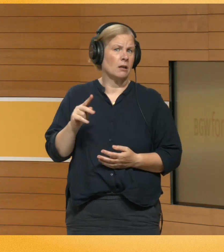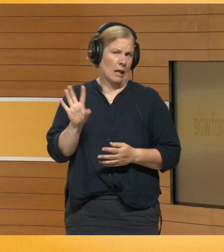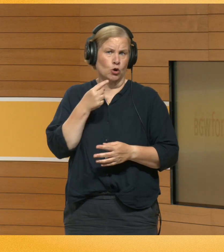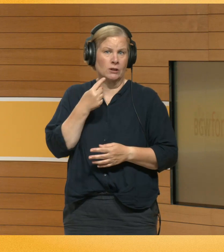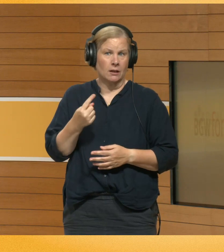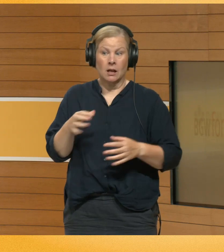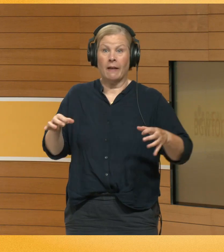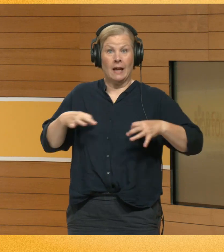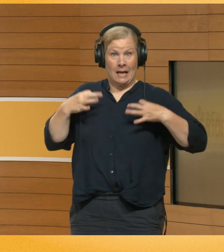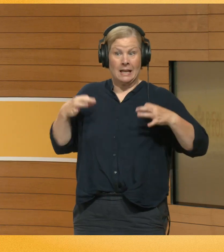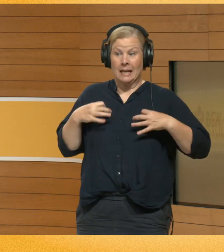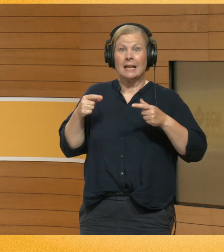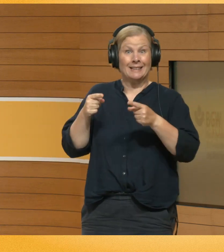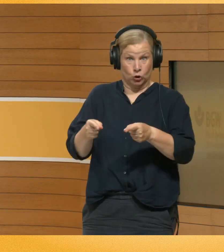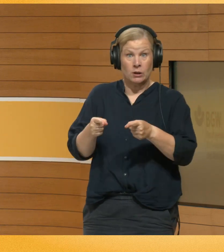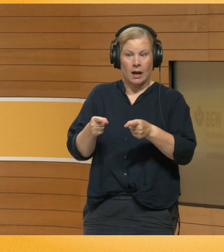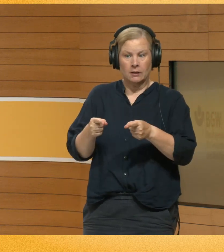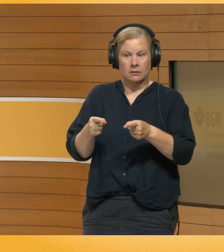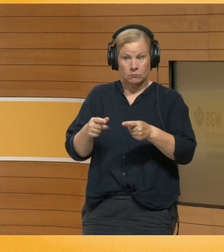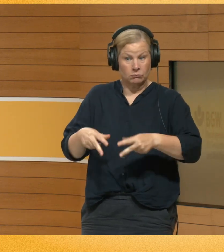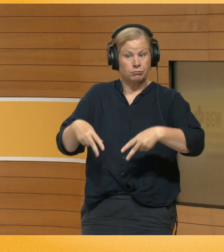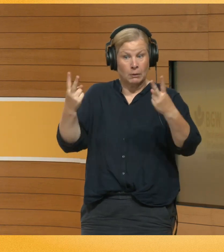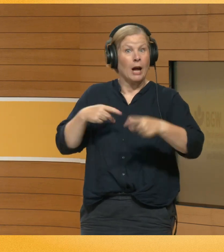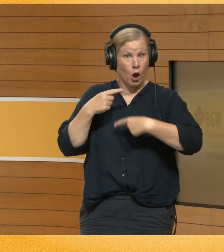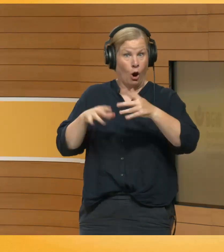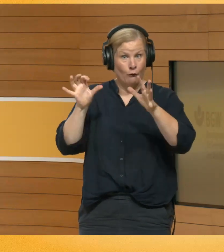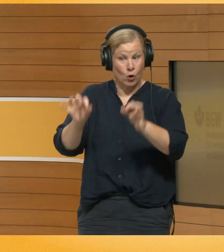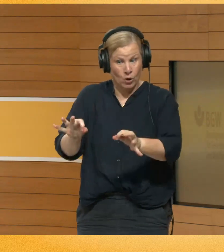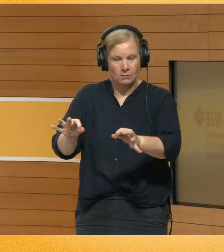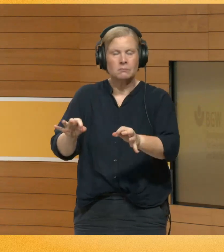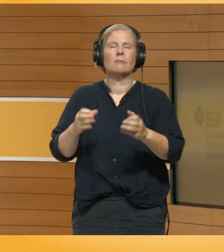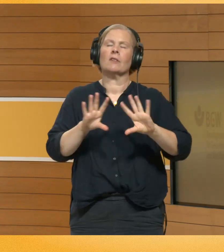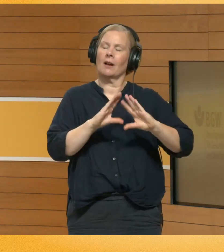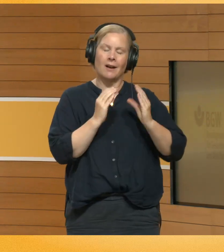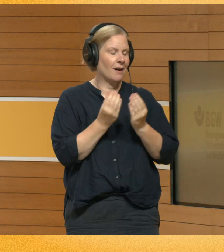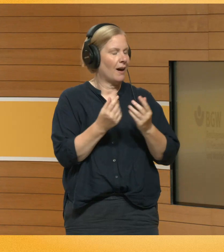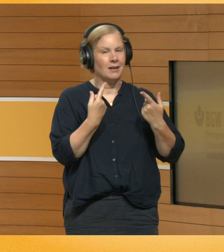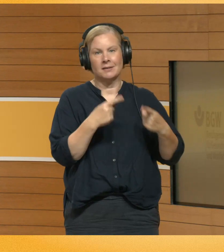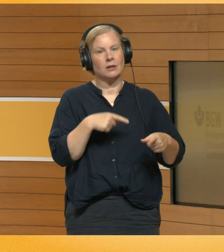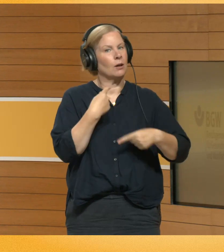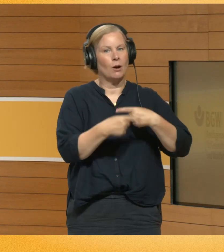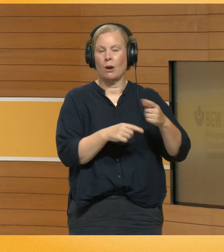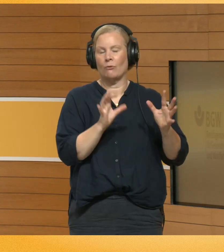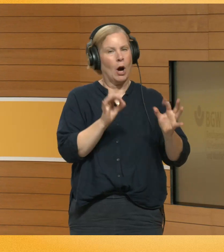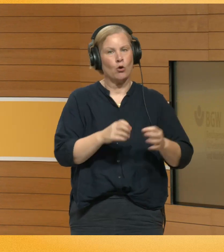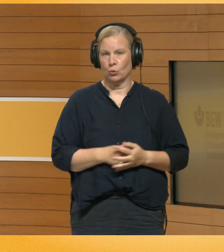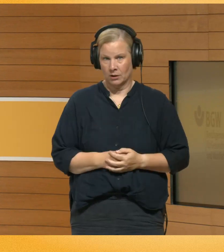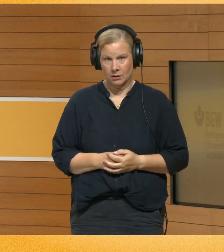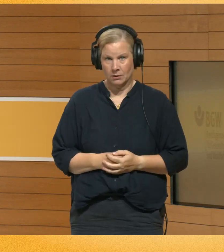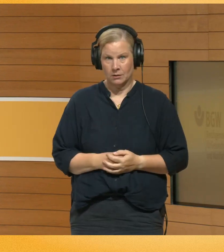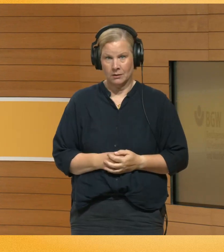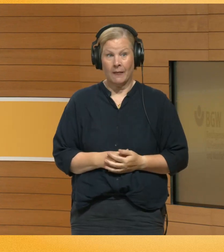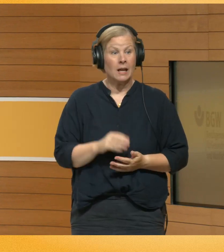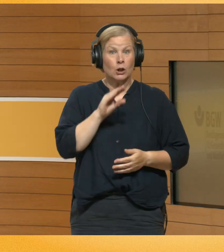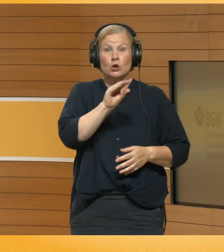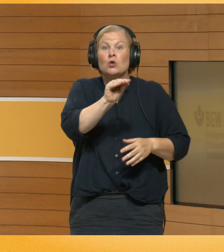the future of economic, social and environmental policy. Nothing complicated, just plain old common sense. It's about one big